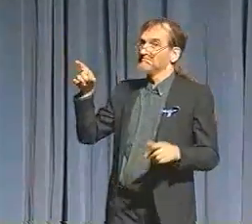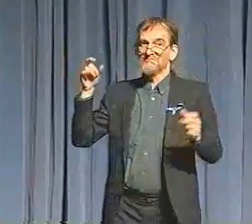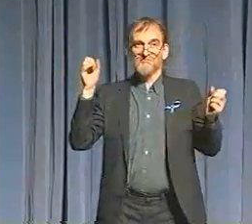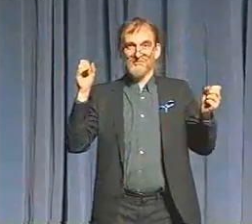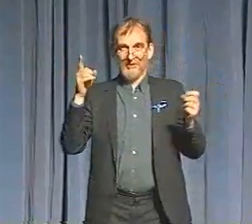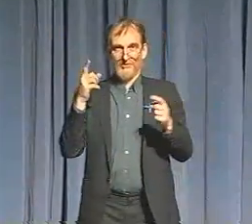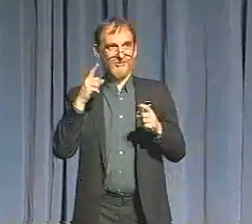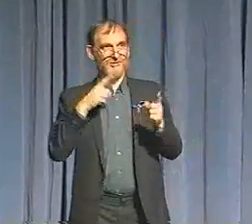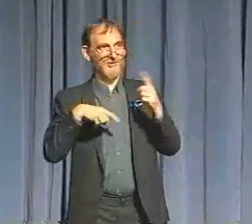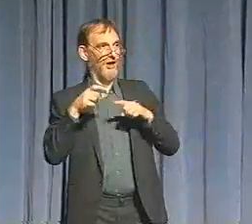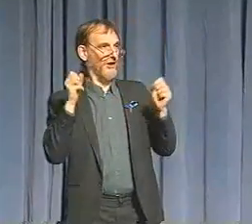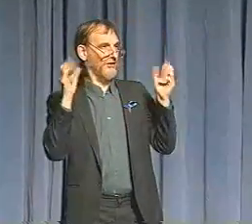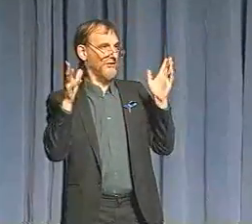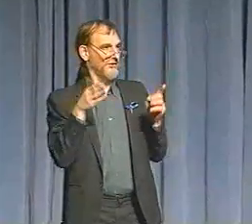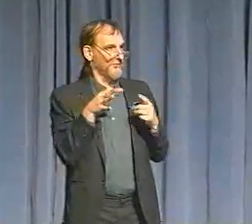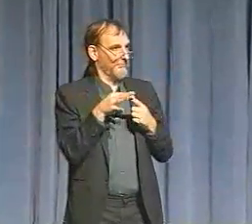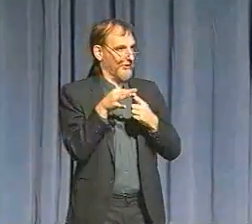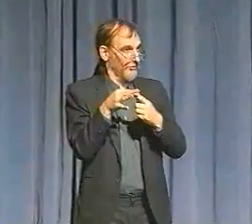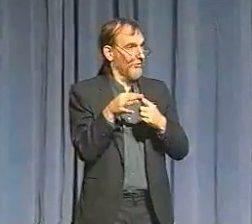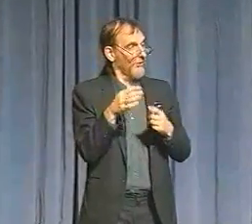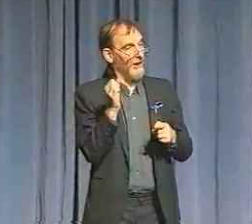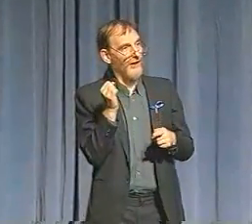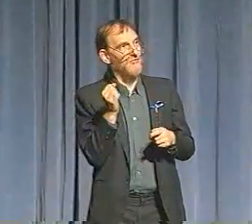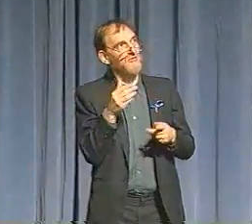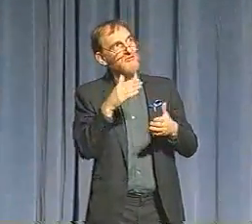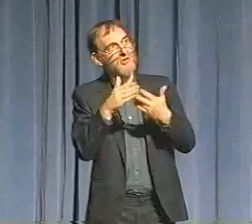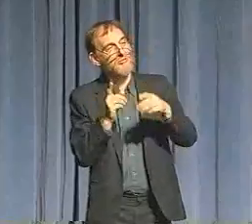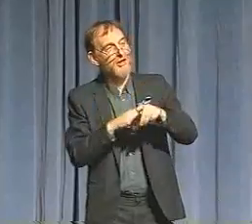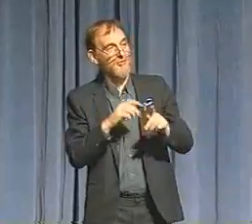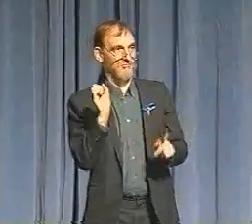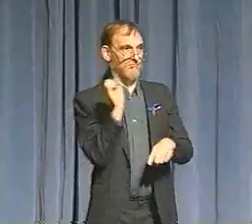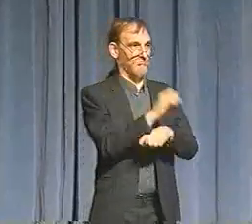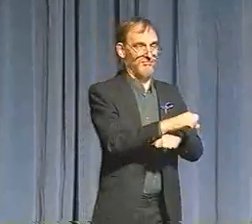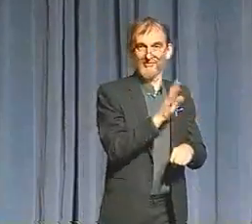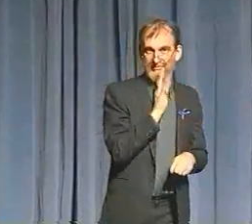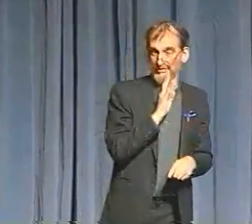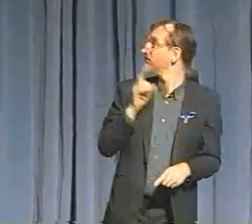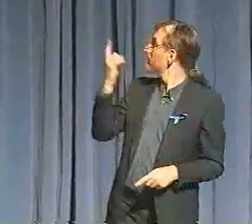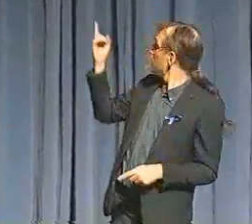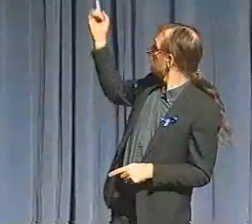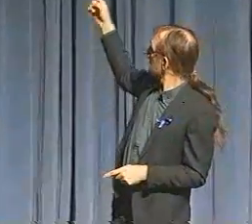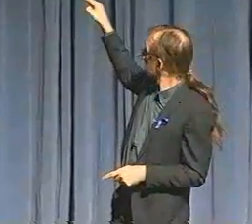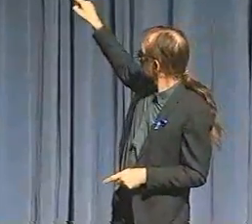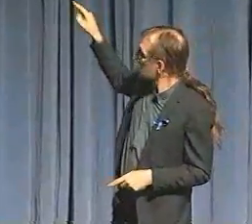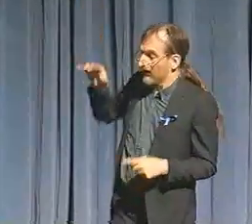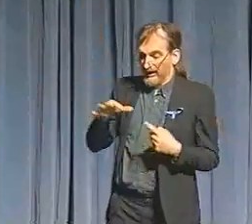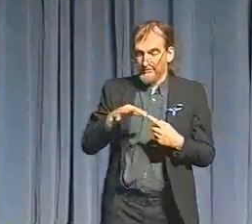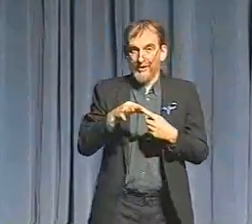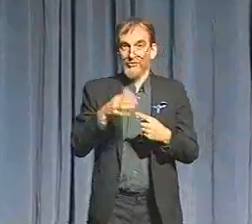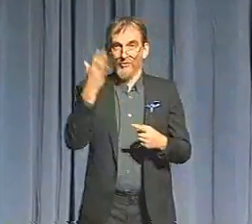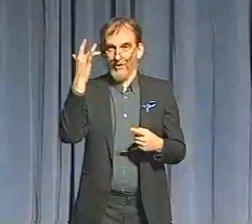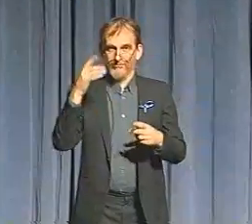I have identified 7 principles that are important to discuss related